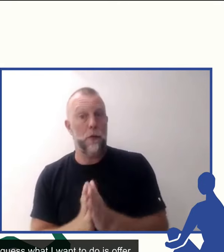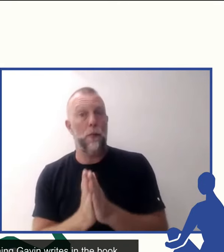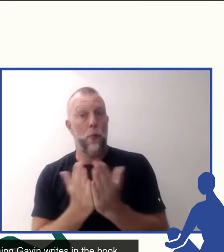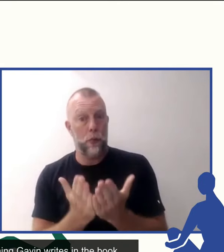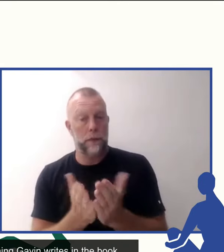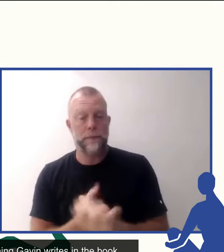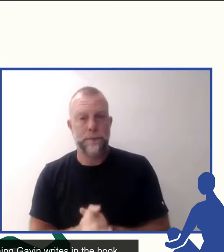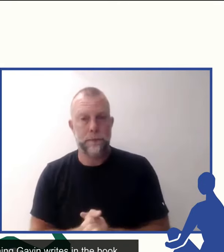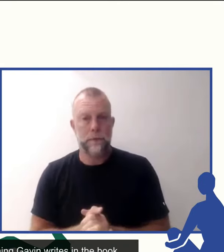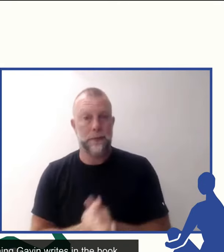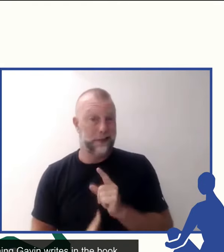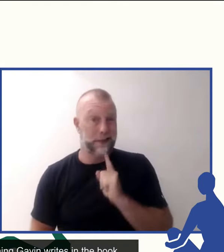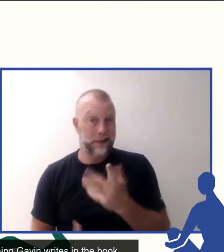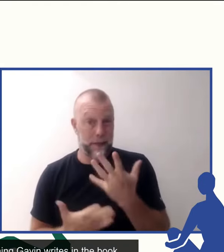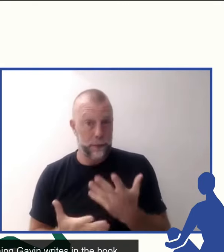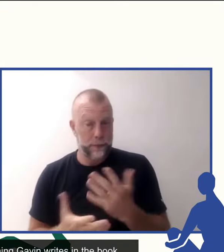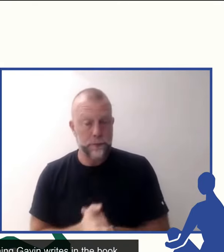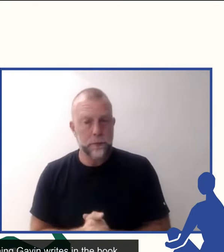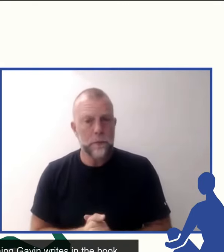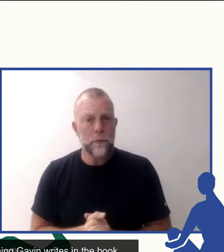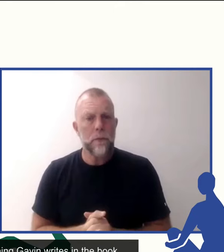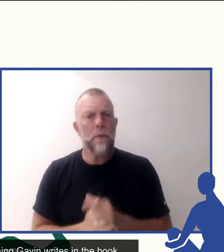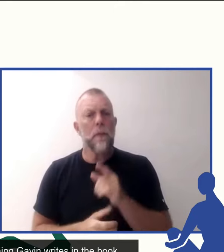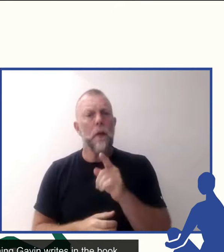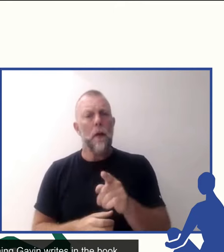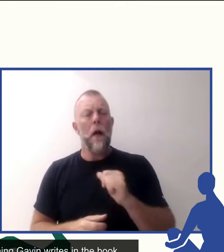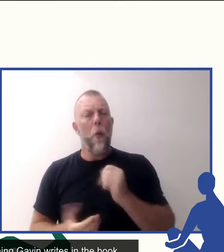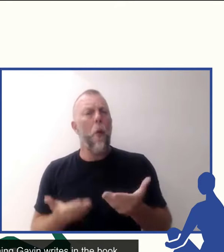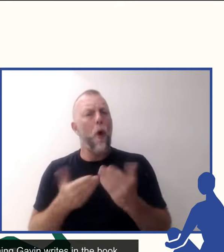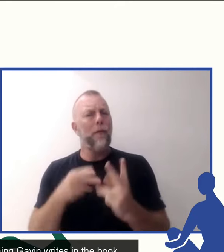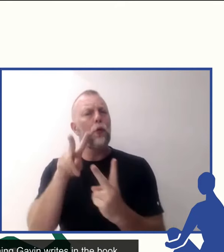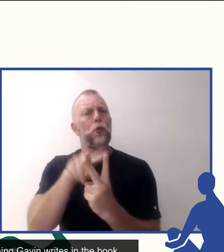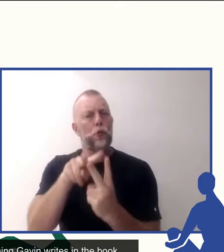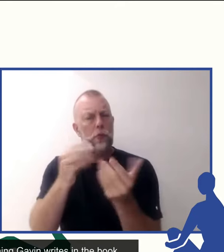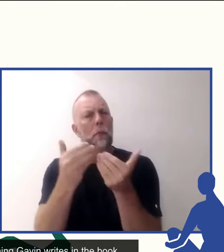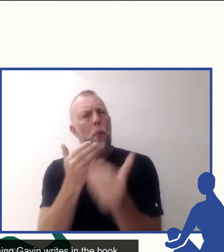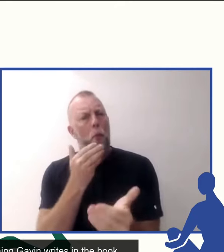now. I'll offer two more thoughts before I